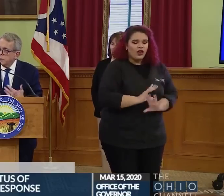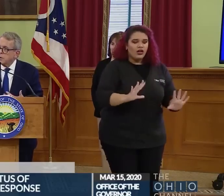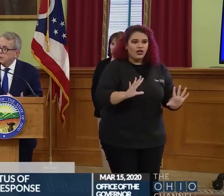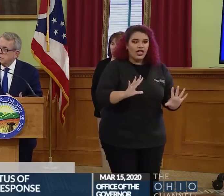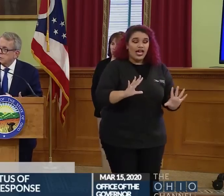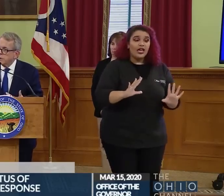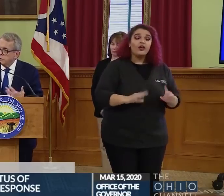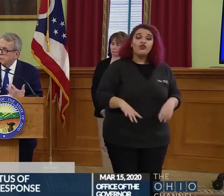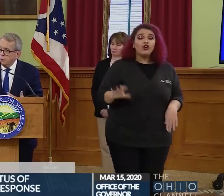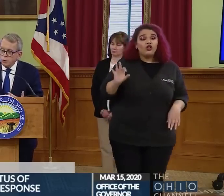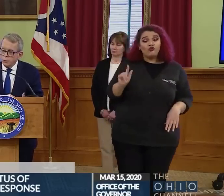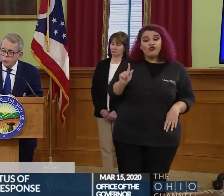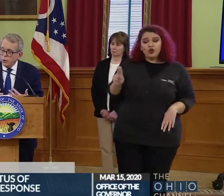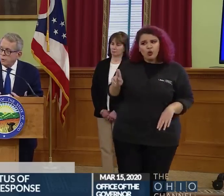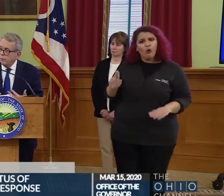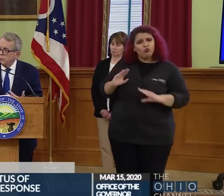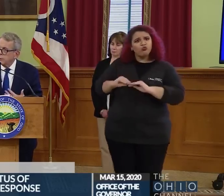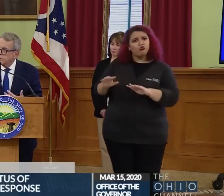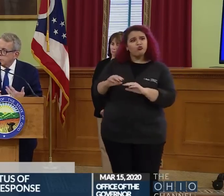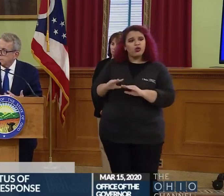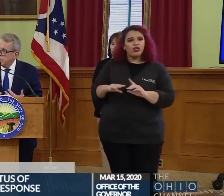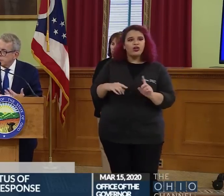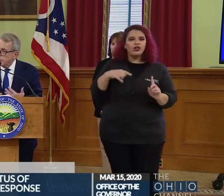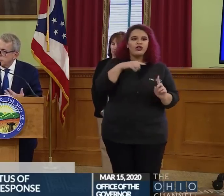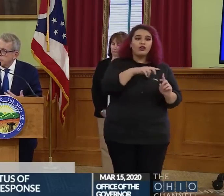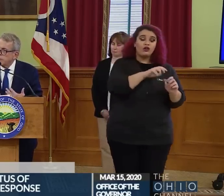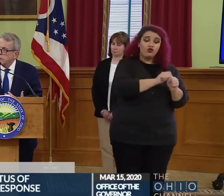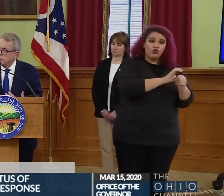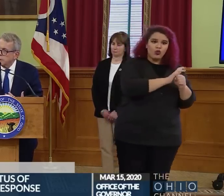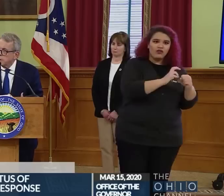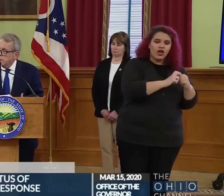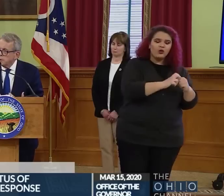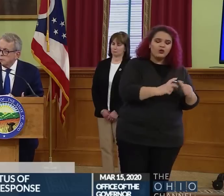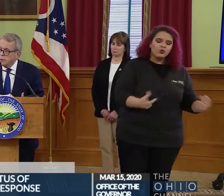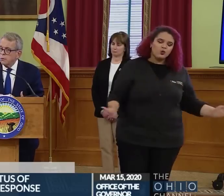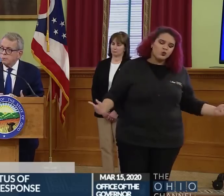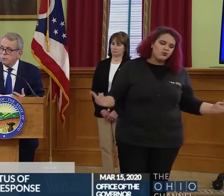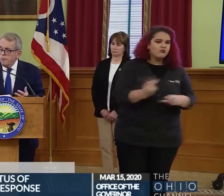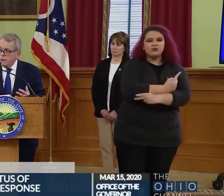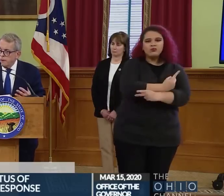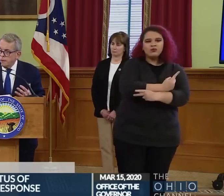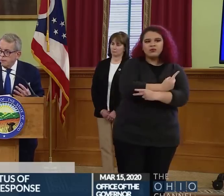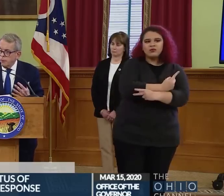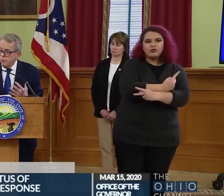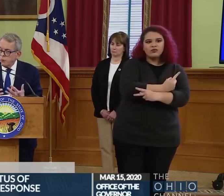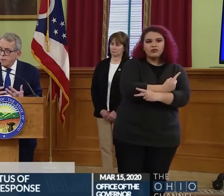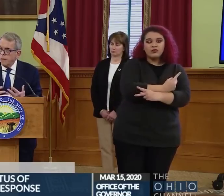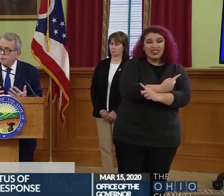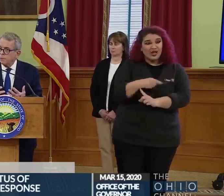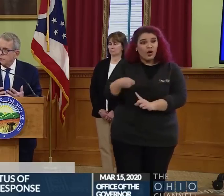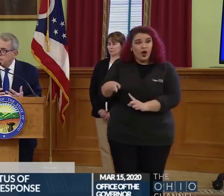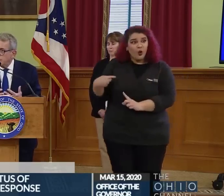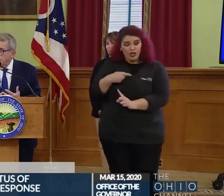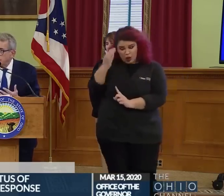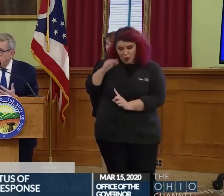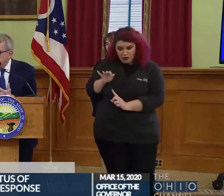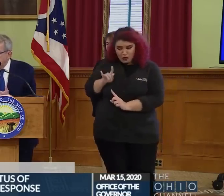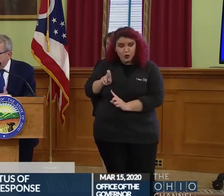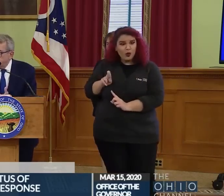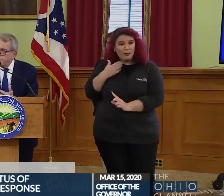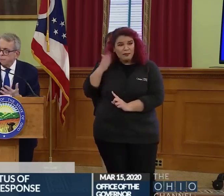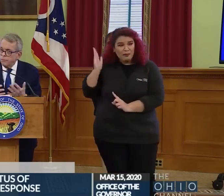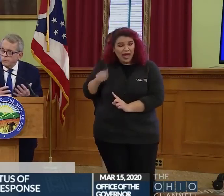as contagious as the flu. And we all know that flu is very, very, very contagious. So people are making decisions